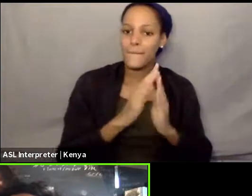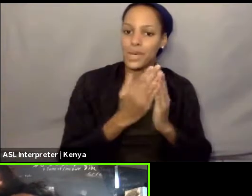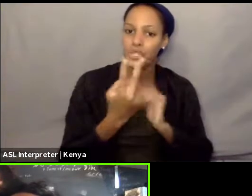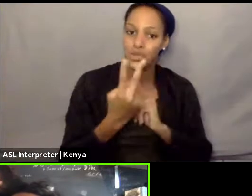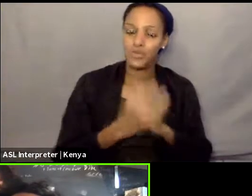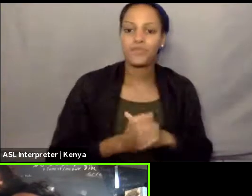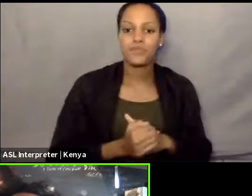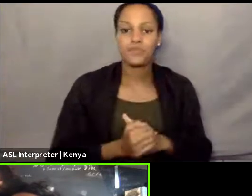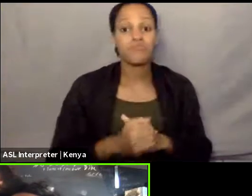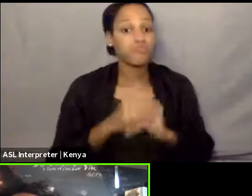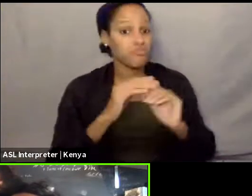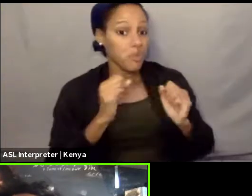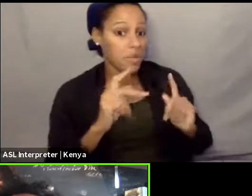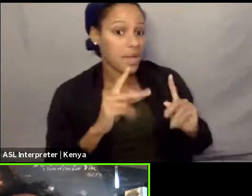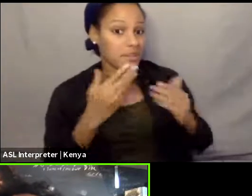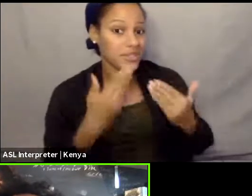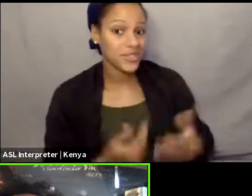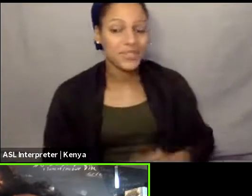Okay, excellent, excellent.